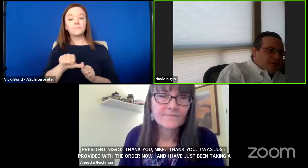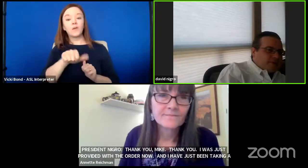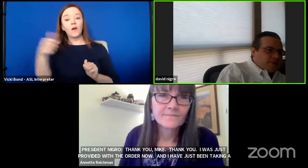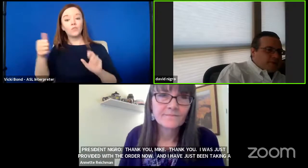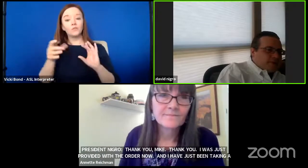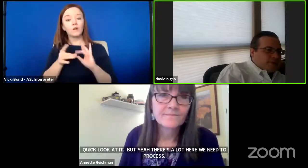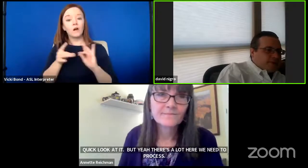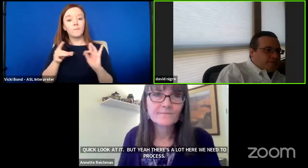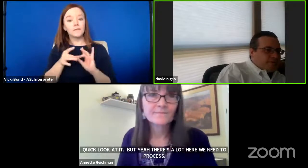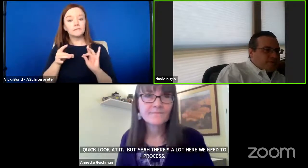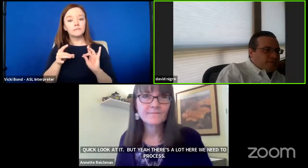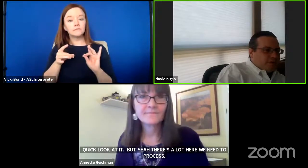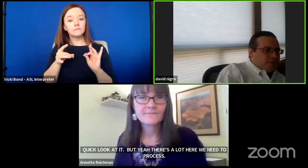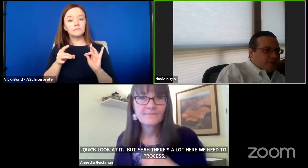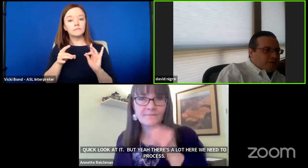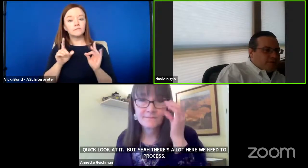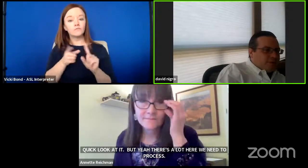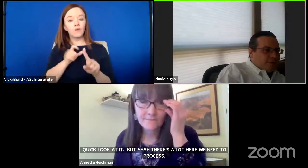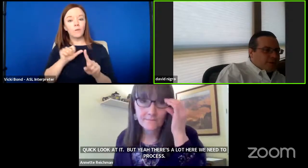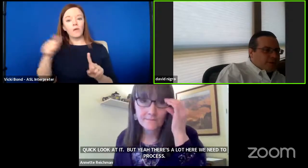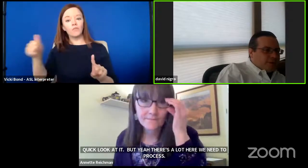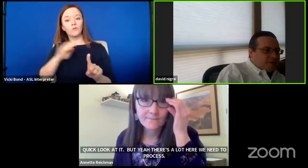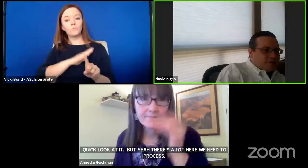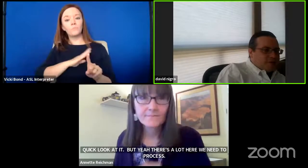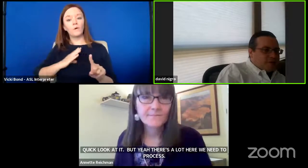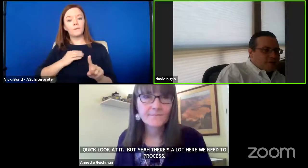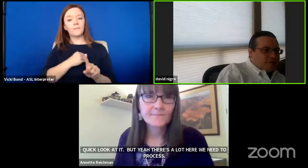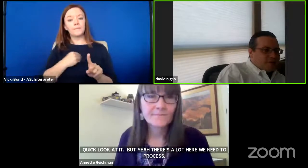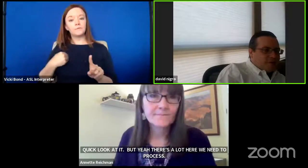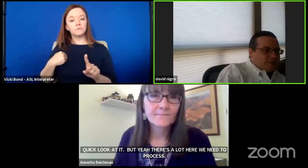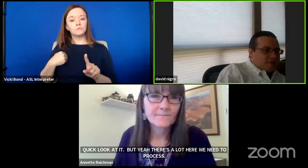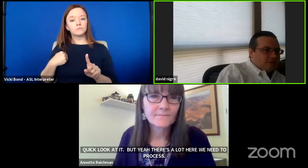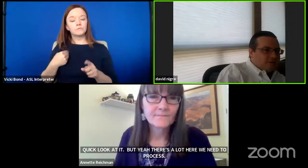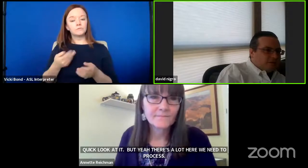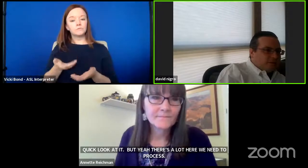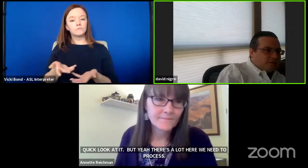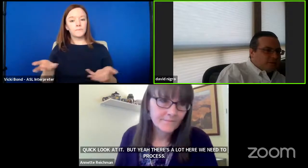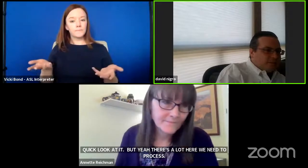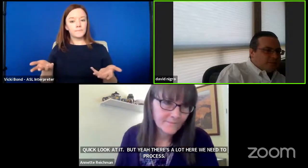comments from other board members?